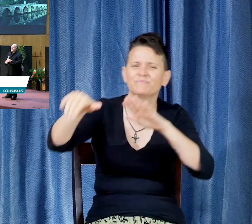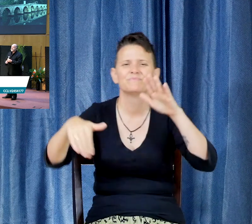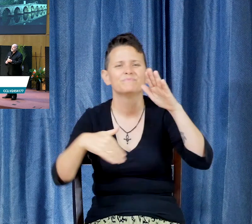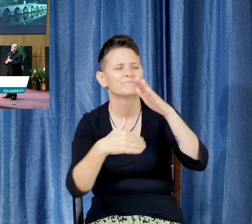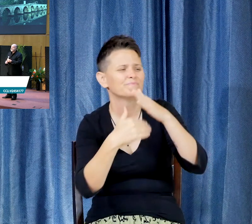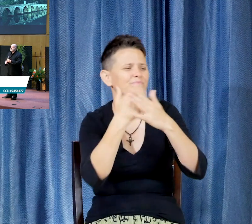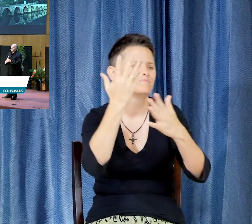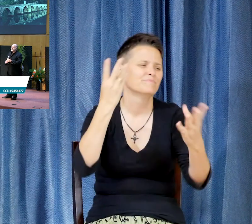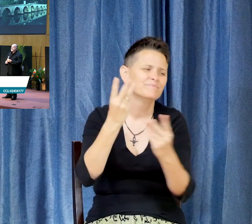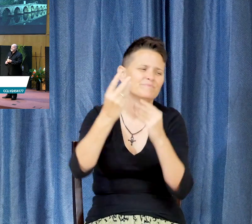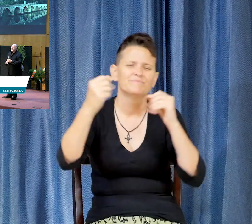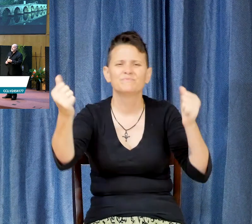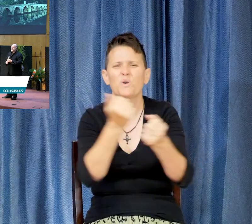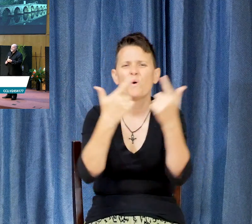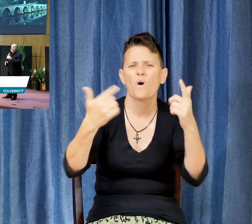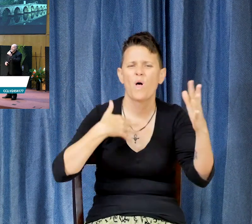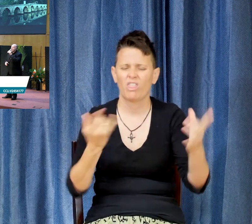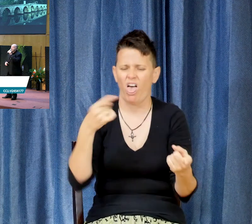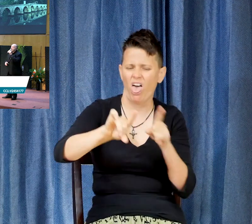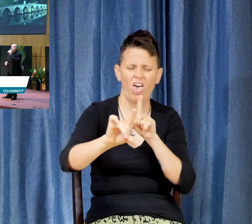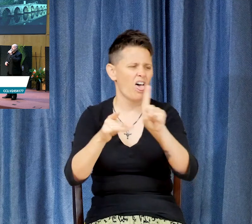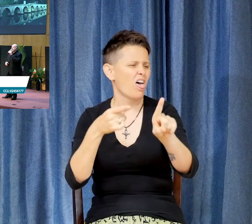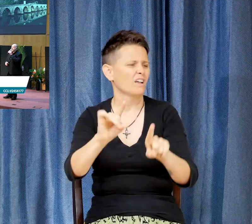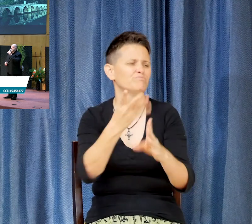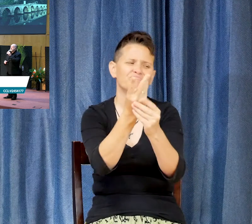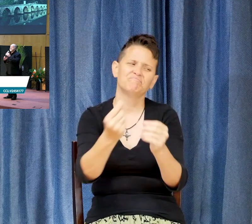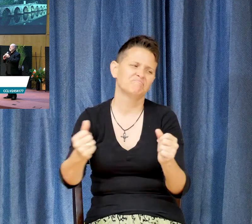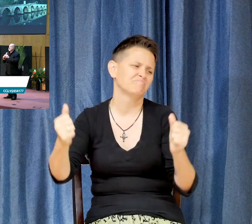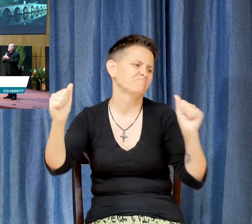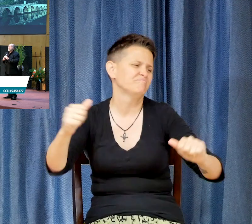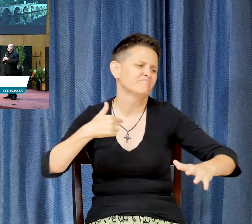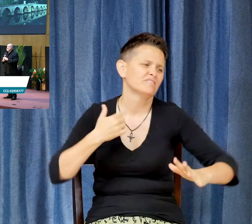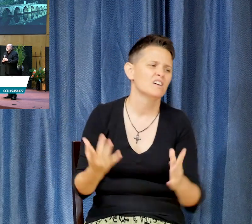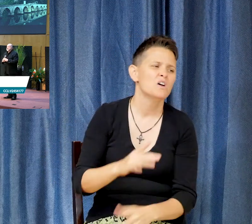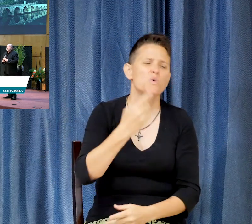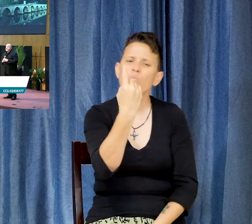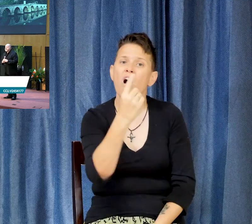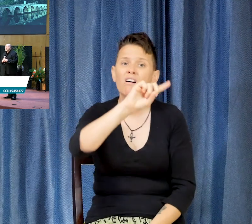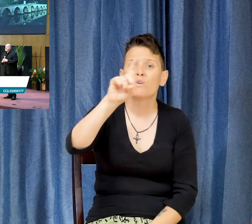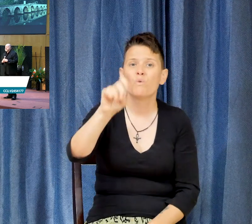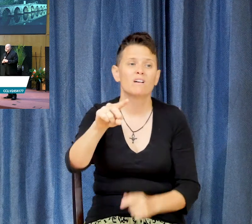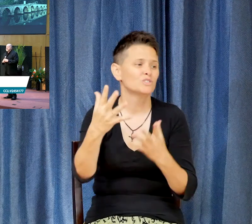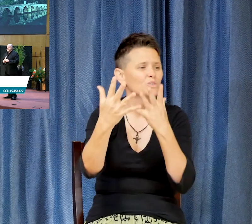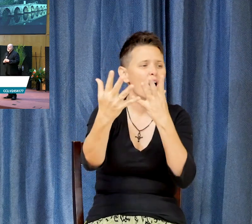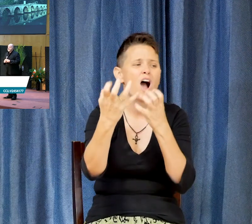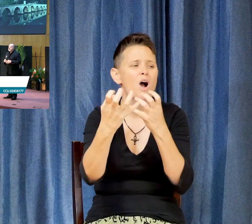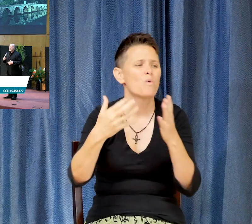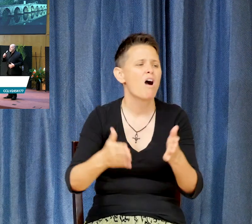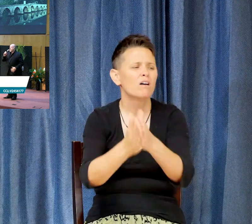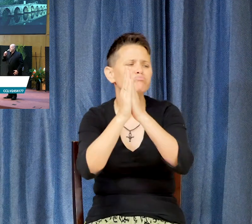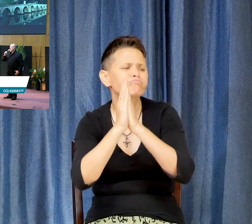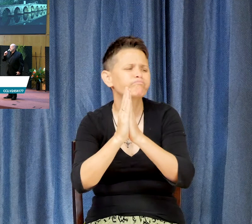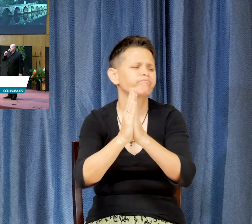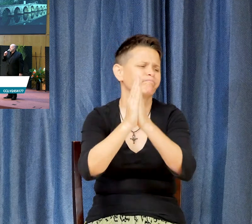the dirty remarks. There is one question I'd really love to ask.